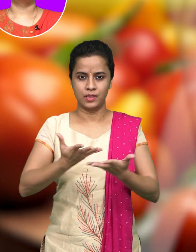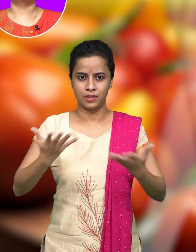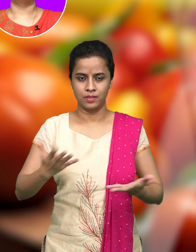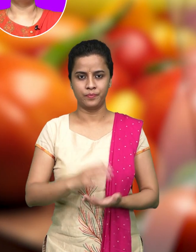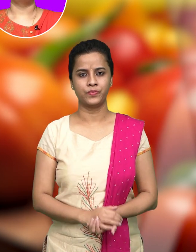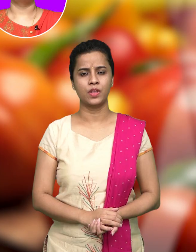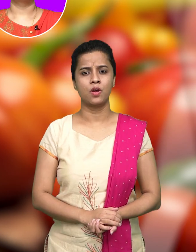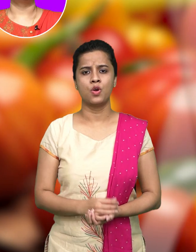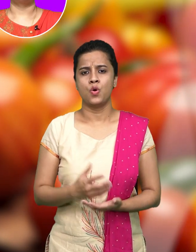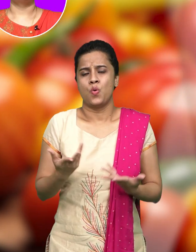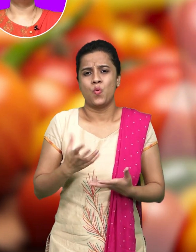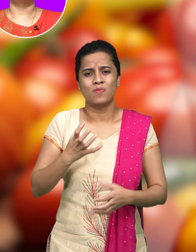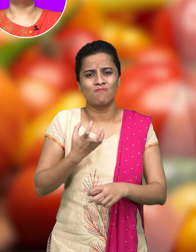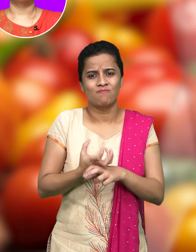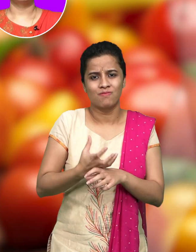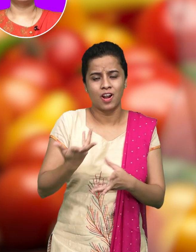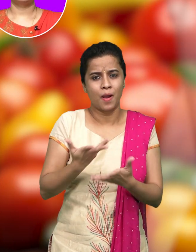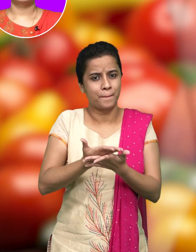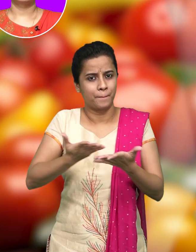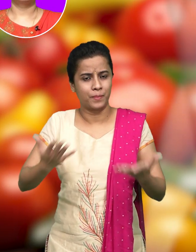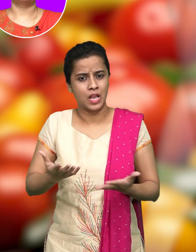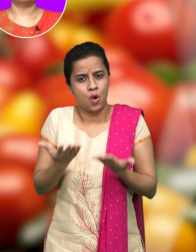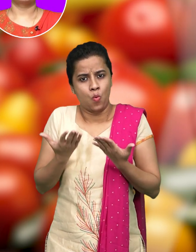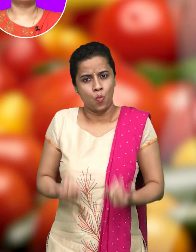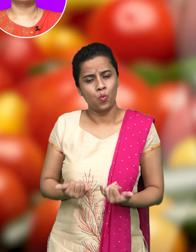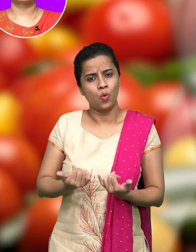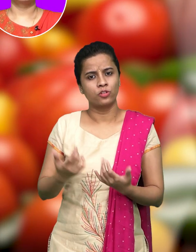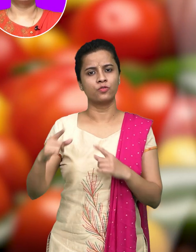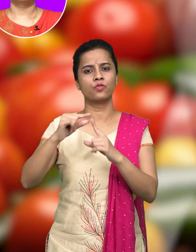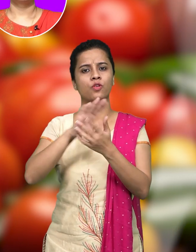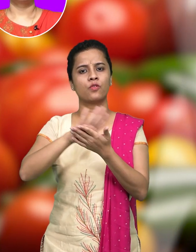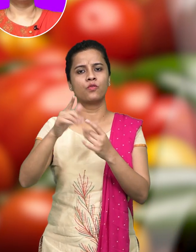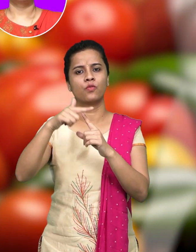What are the raw materials required for photosynthesis?